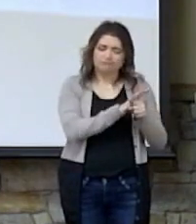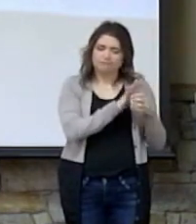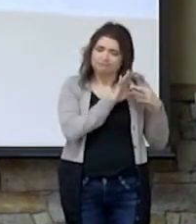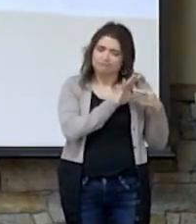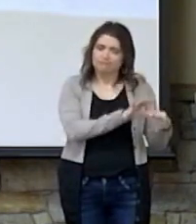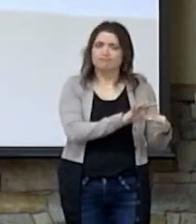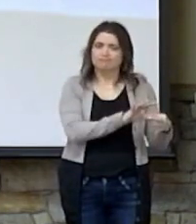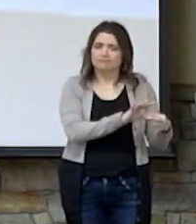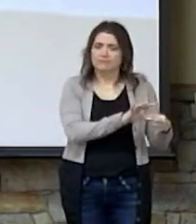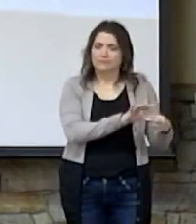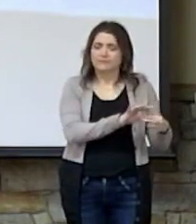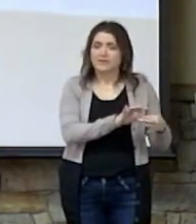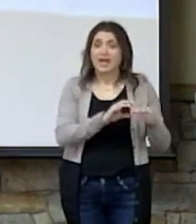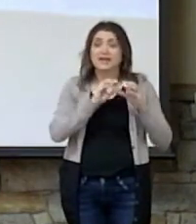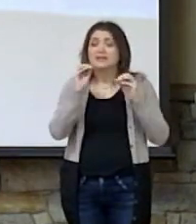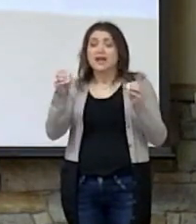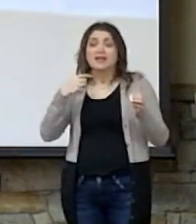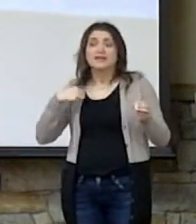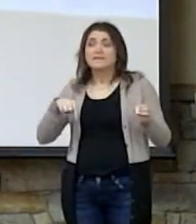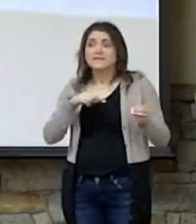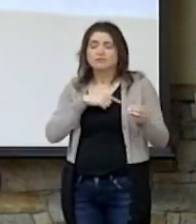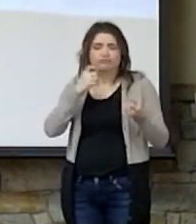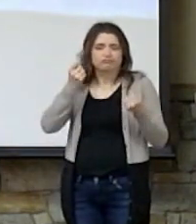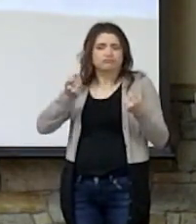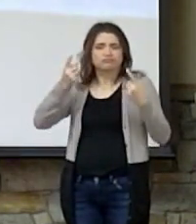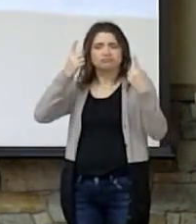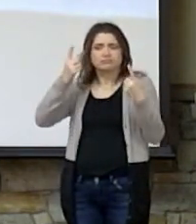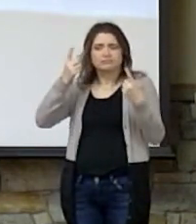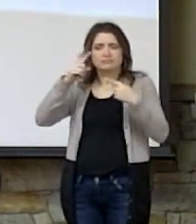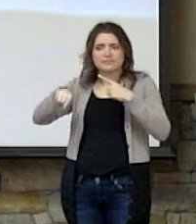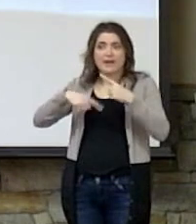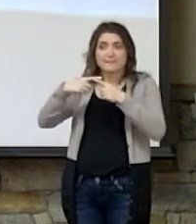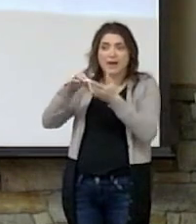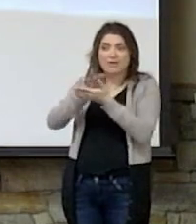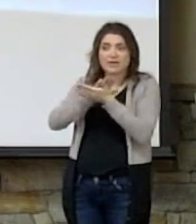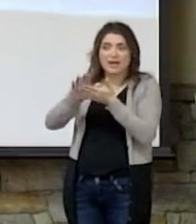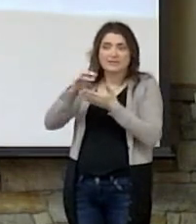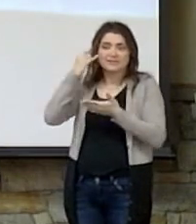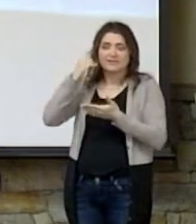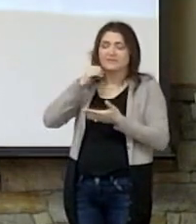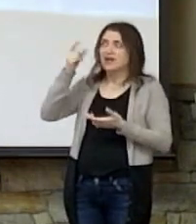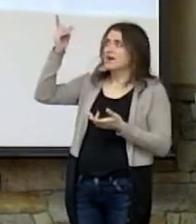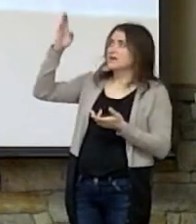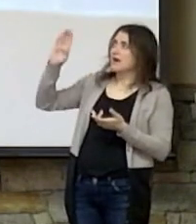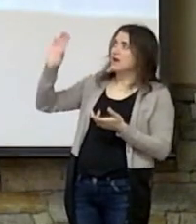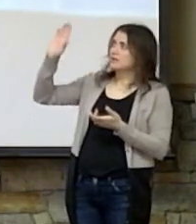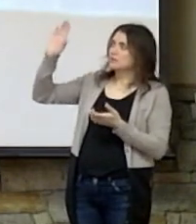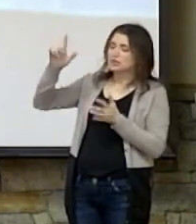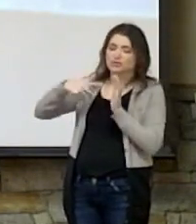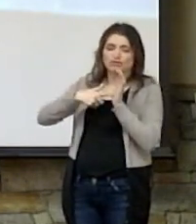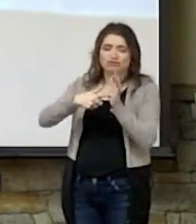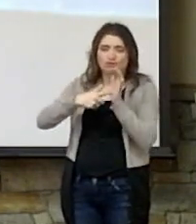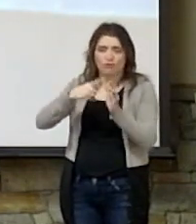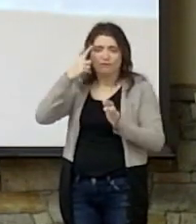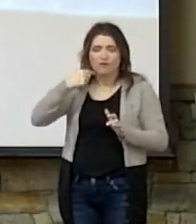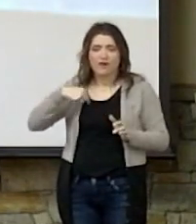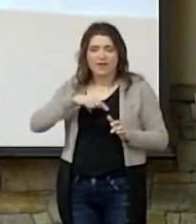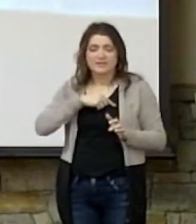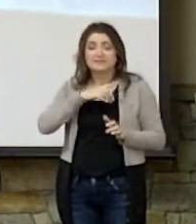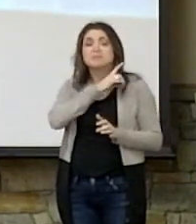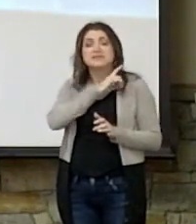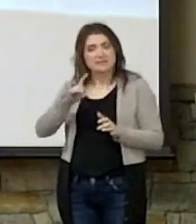And you see, none of us would even understand what kindness is if it were not for God and the kindness that he has shown in our lives. And